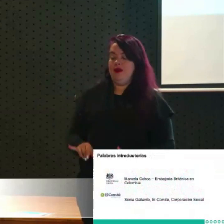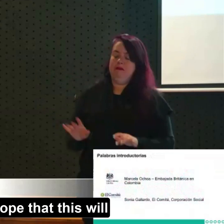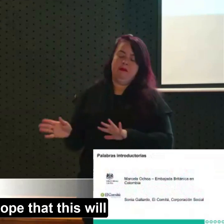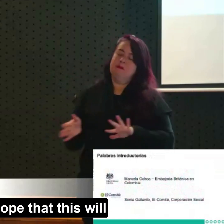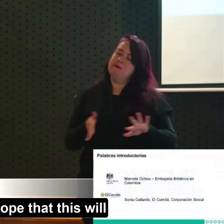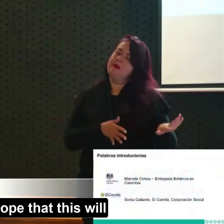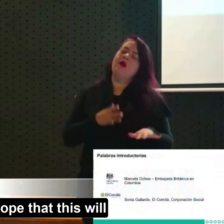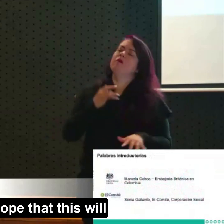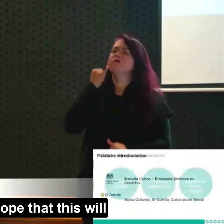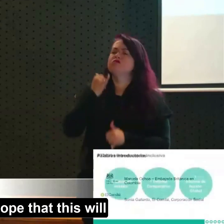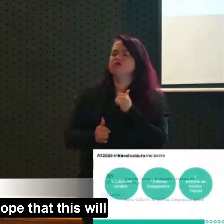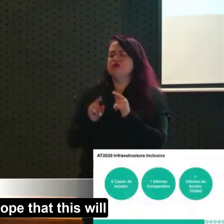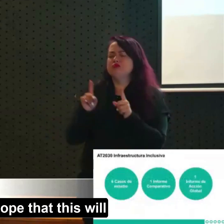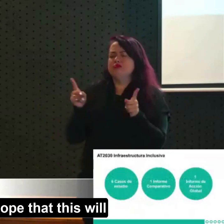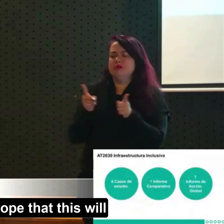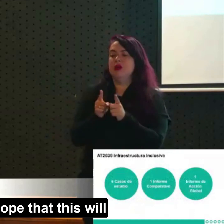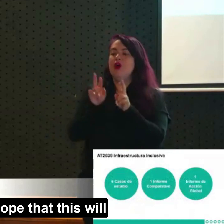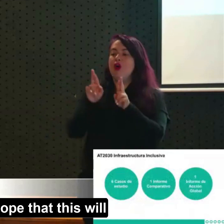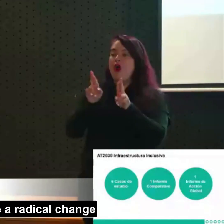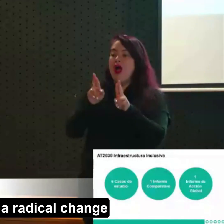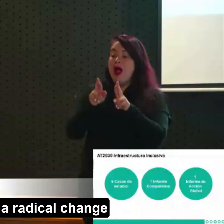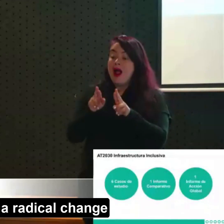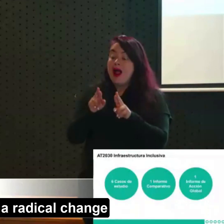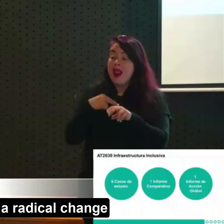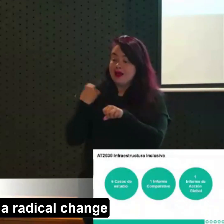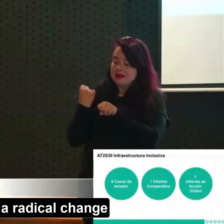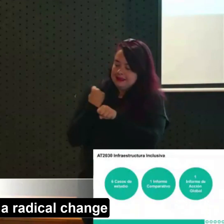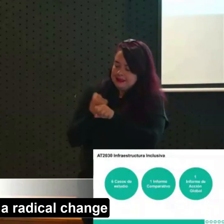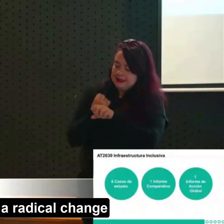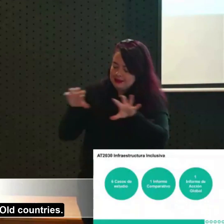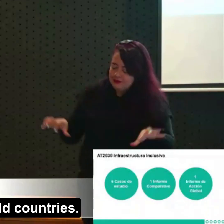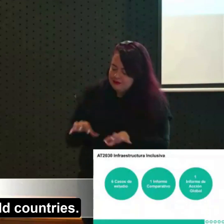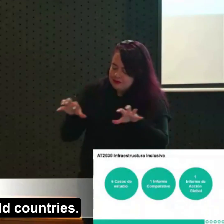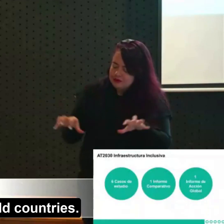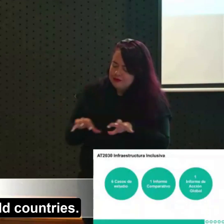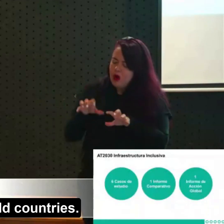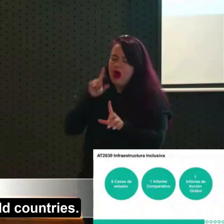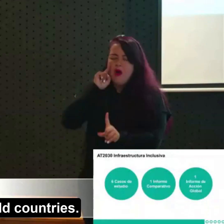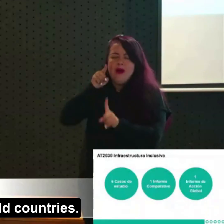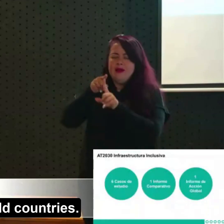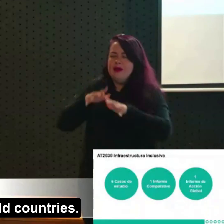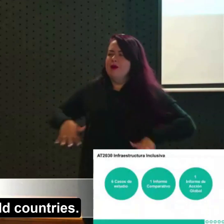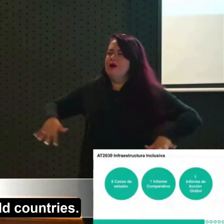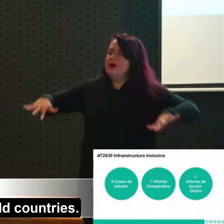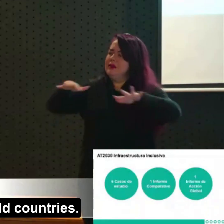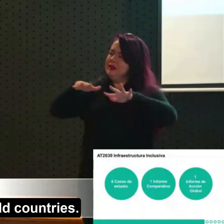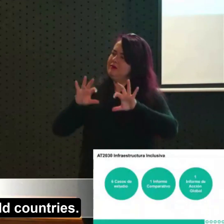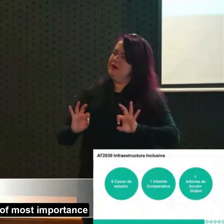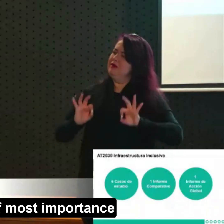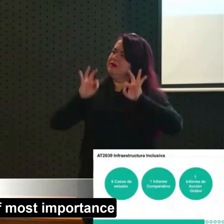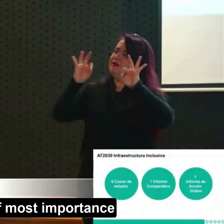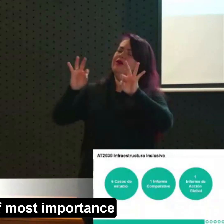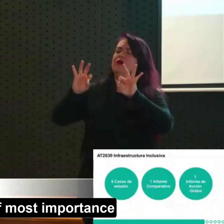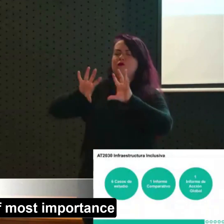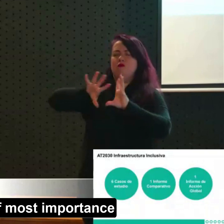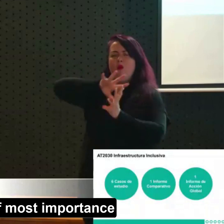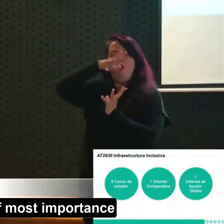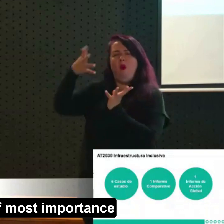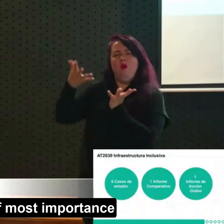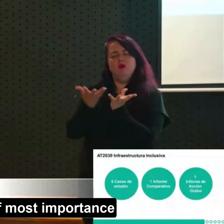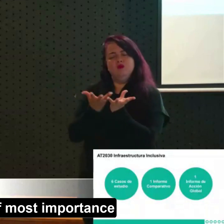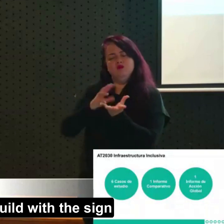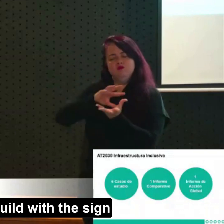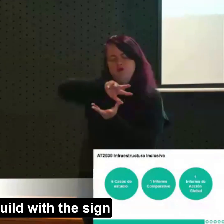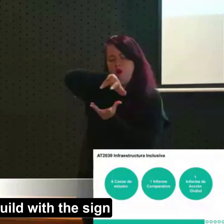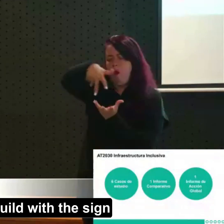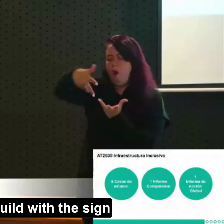So we really hope that this will produce a radical change in all countries. It is of